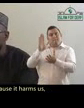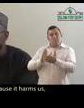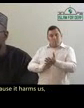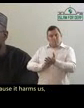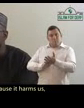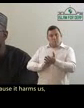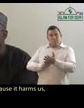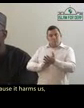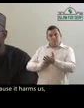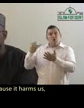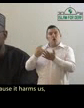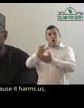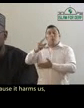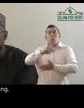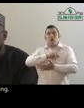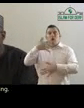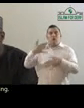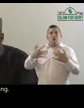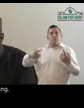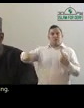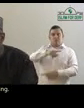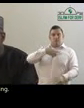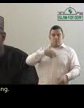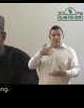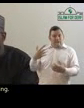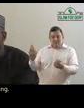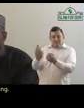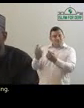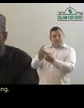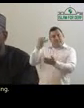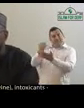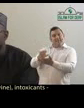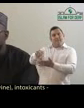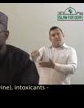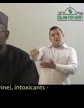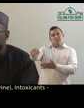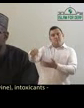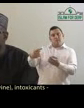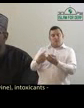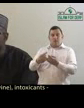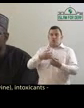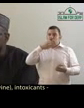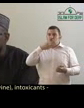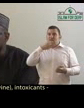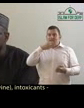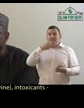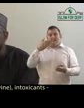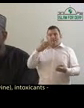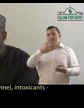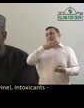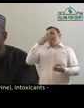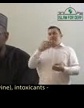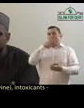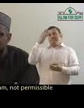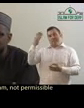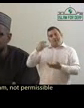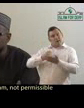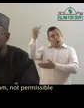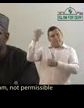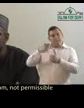because it harms us. There's some harm in that thing. Drinking sharab, khamr,